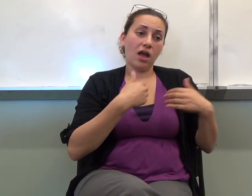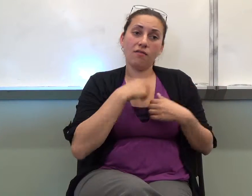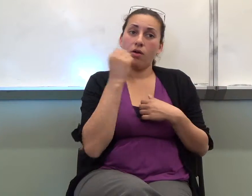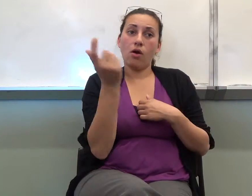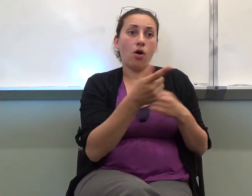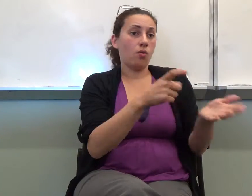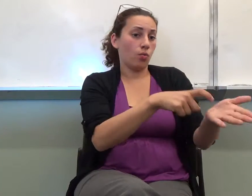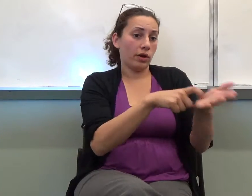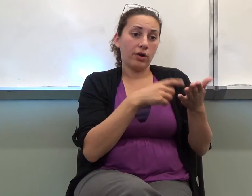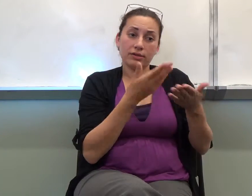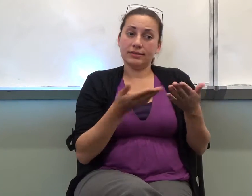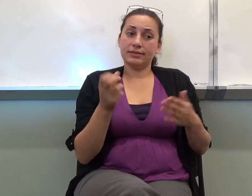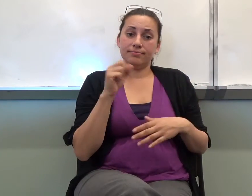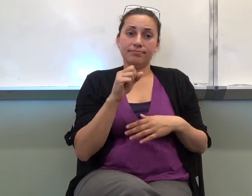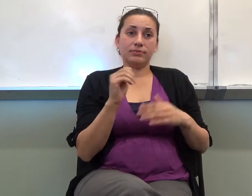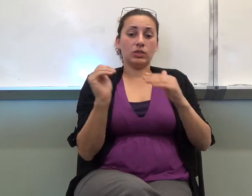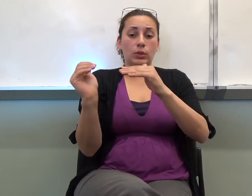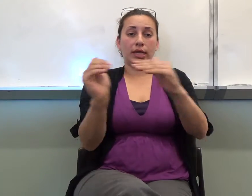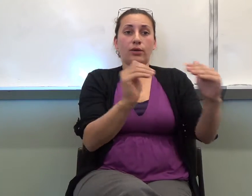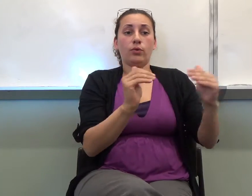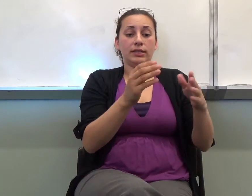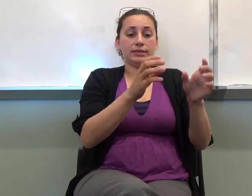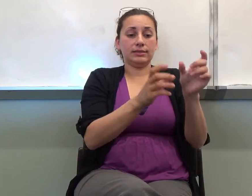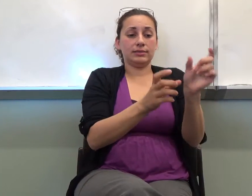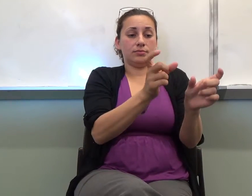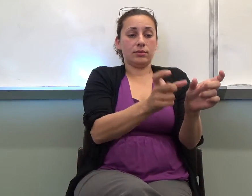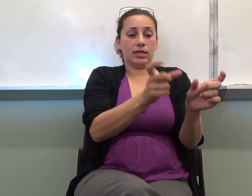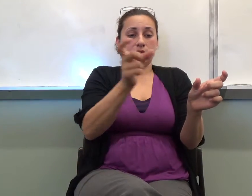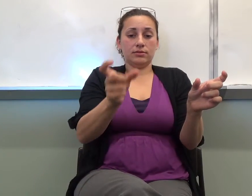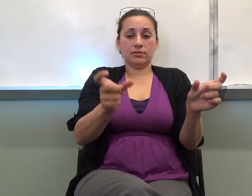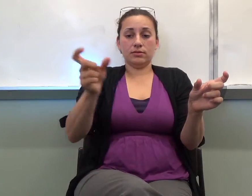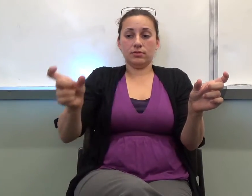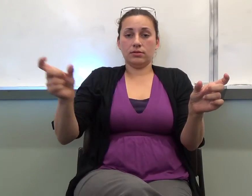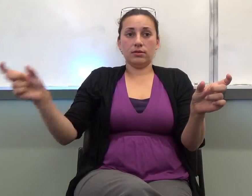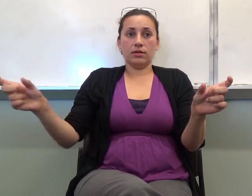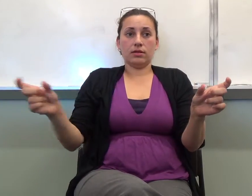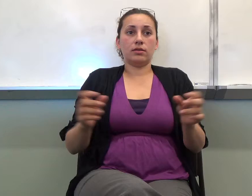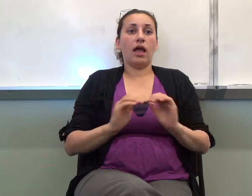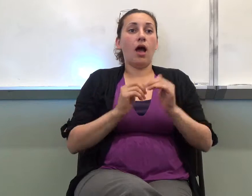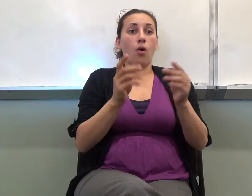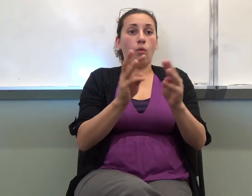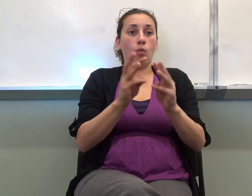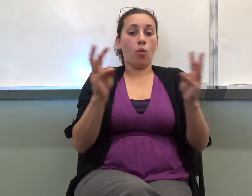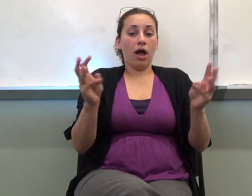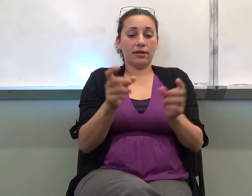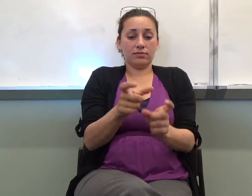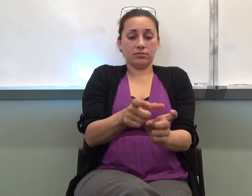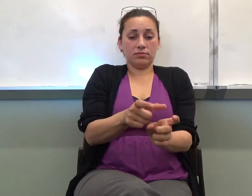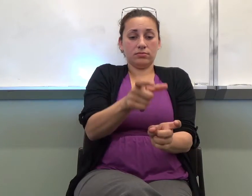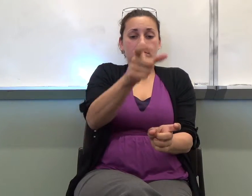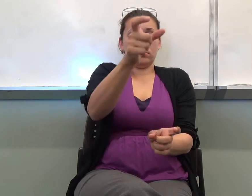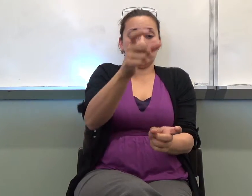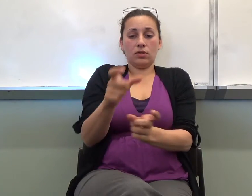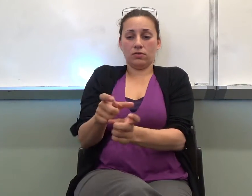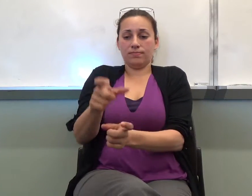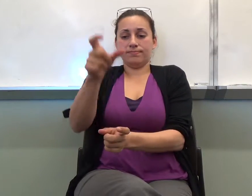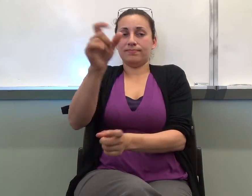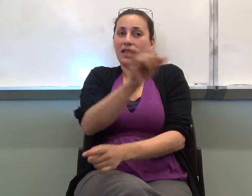The bars are equally spaced, and the width of each bar is the same. And for the 50 to 54, you